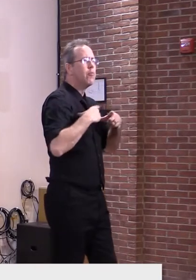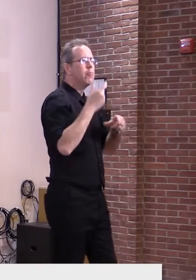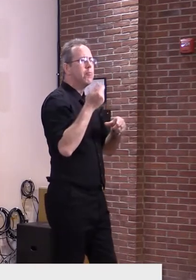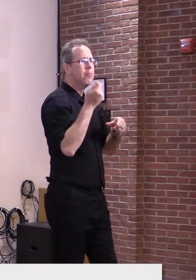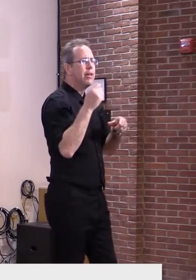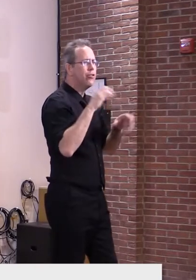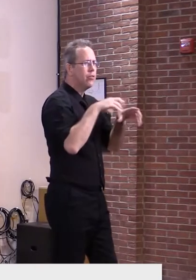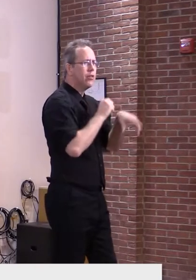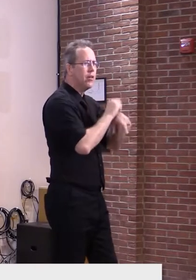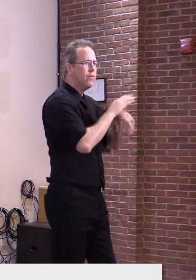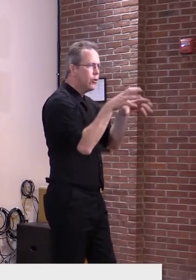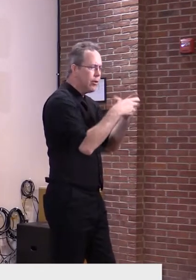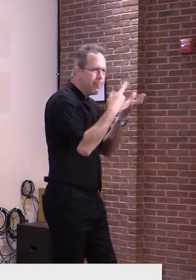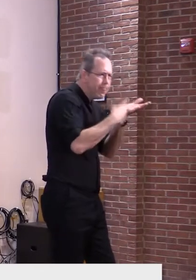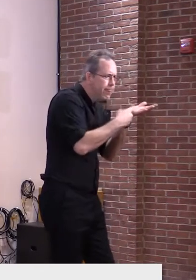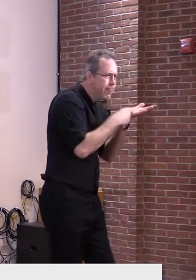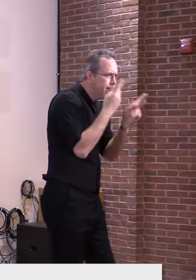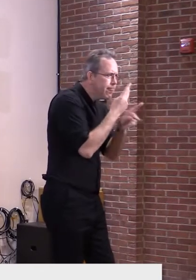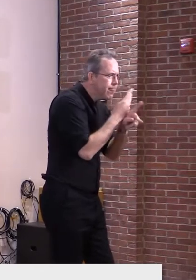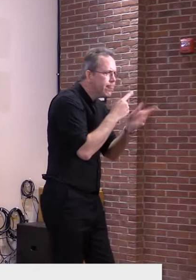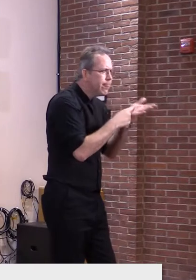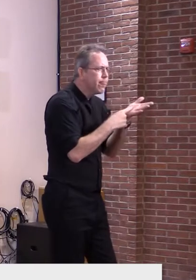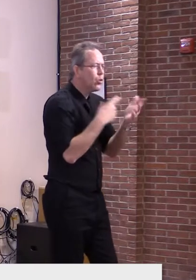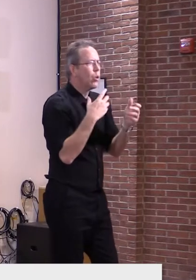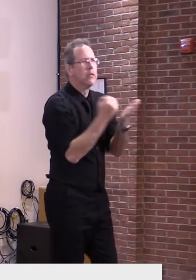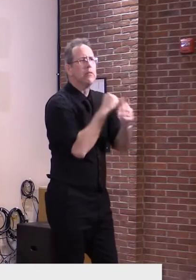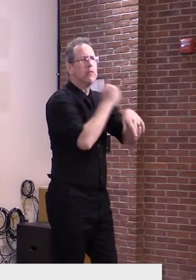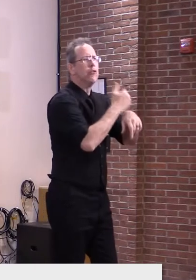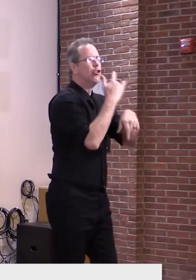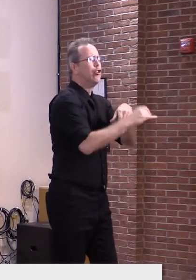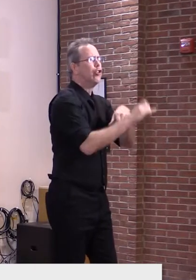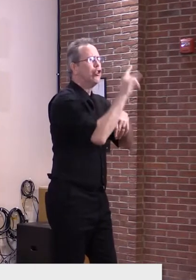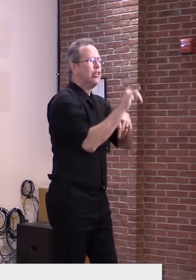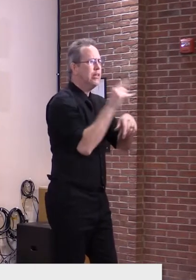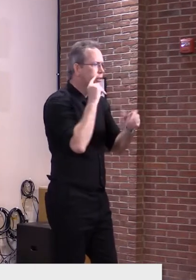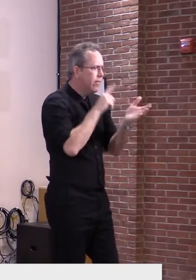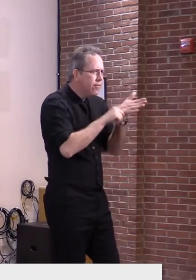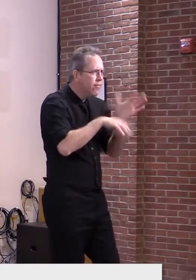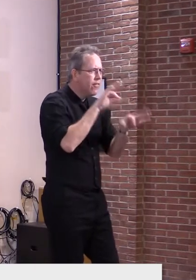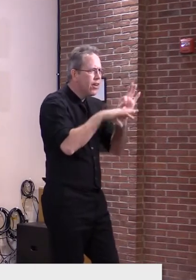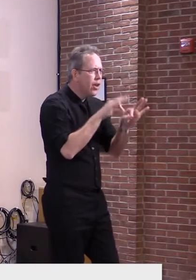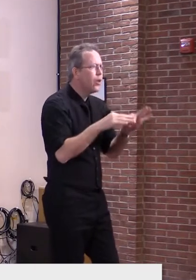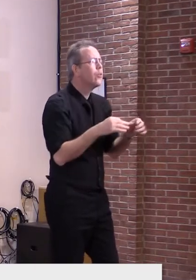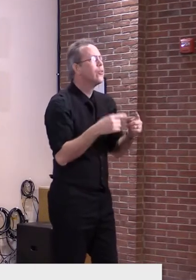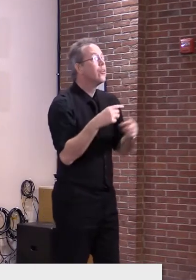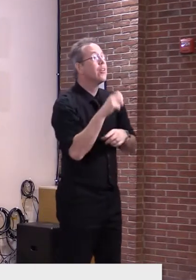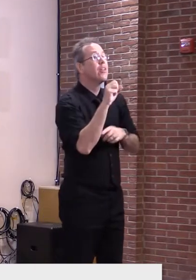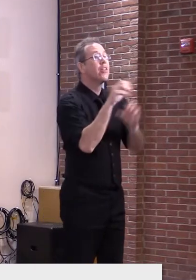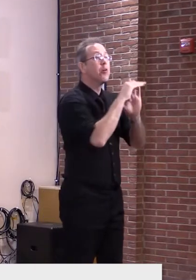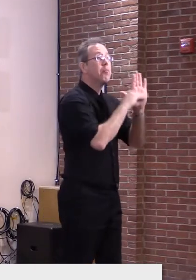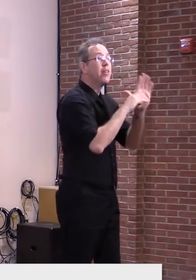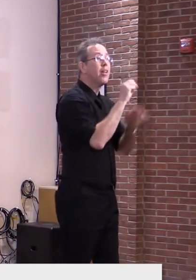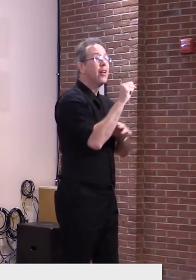early warning system. And right now, S-286 says, we aren't going to do this now until 2023. We can't